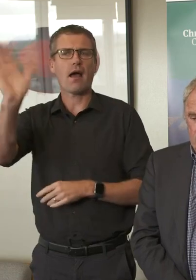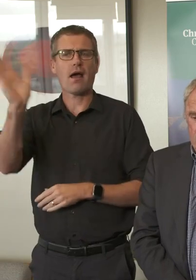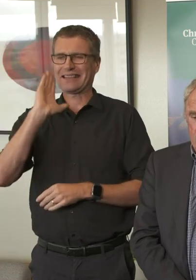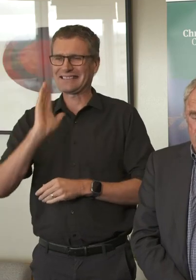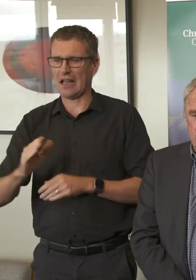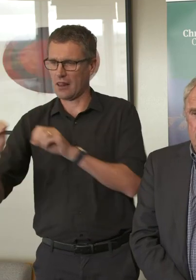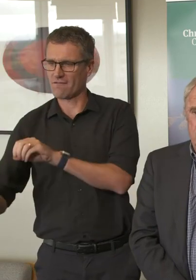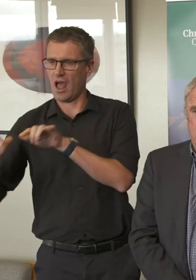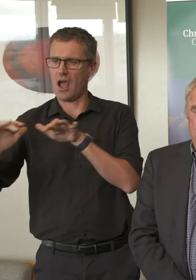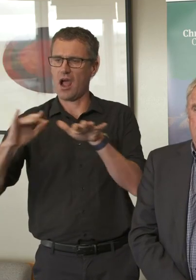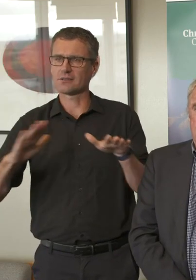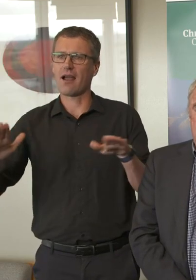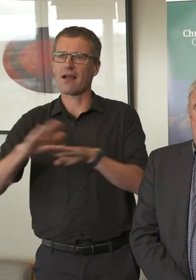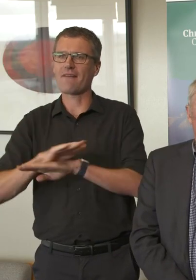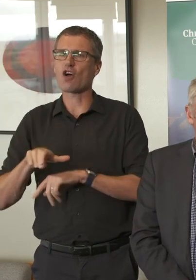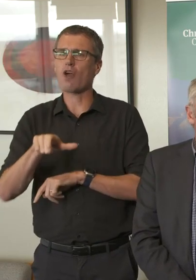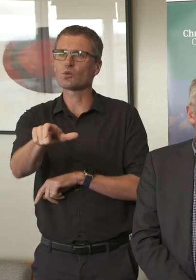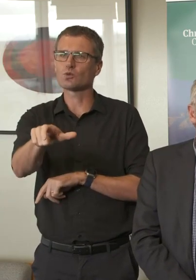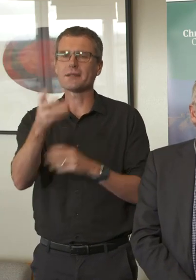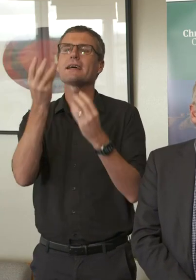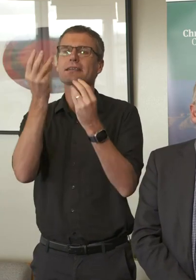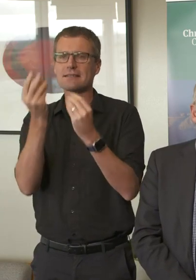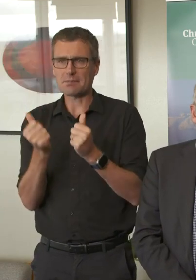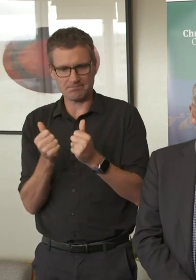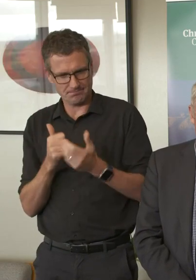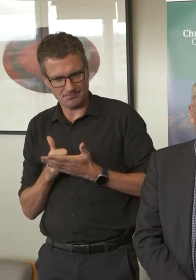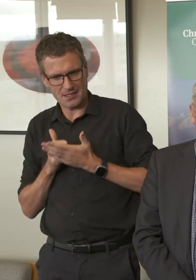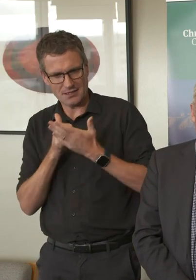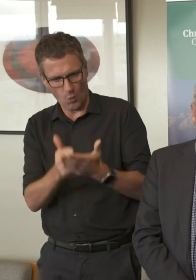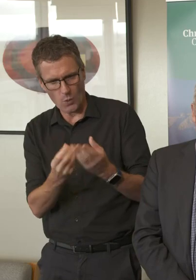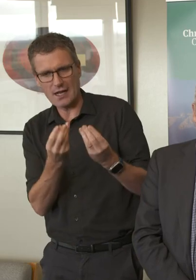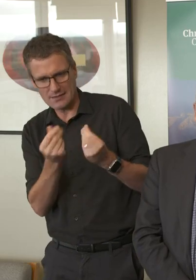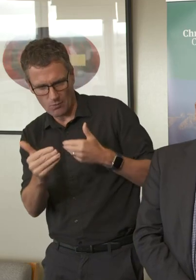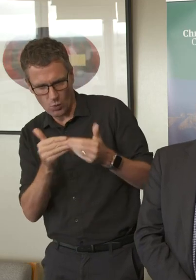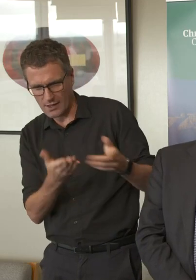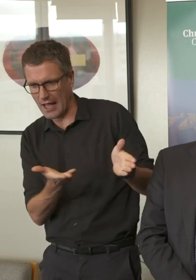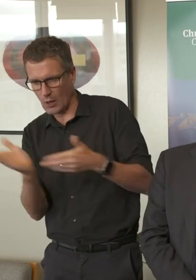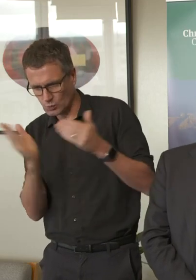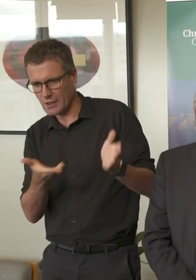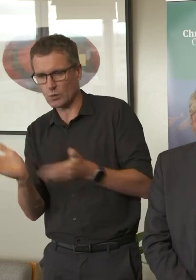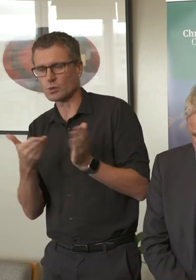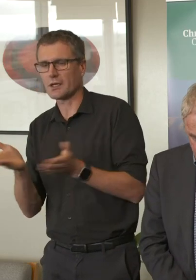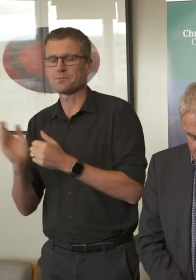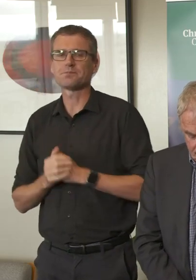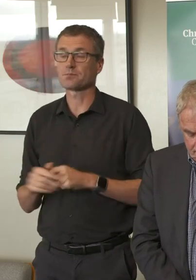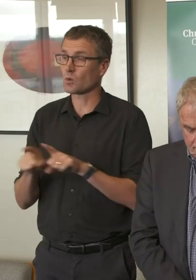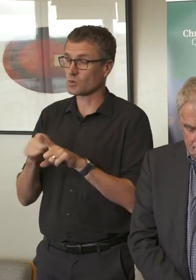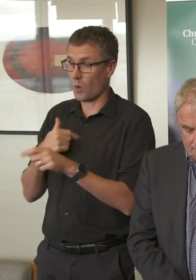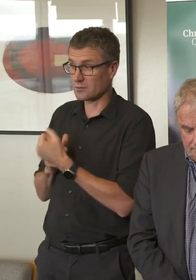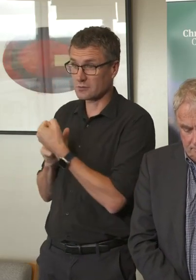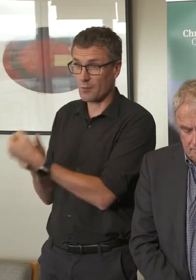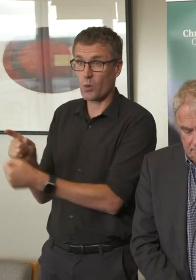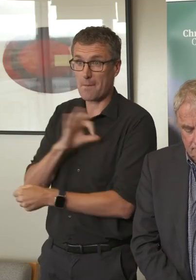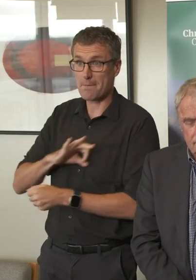on the road, but they have done an outstanding job. And I just want to support the Mayor's comments around the community,